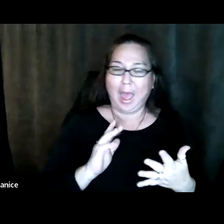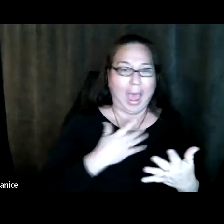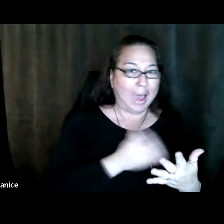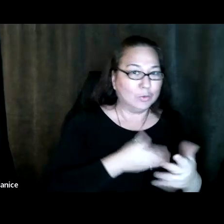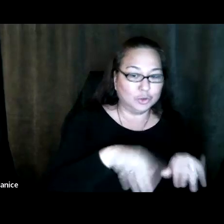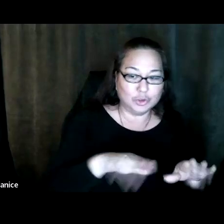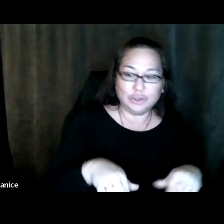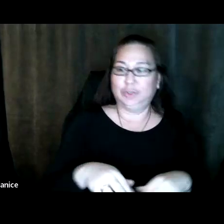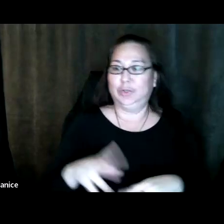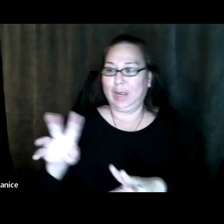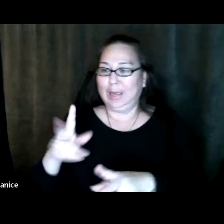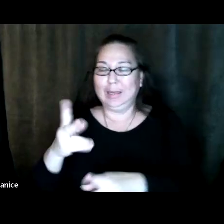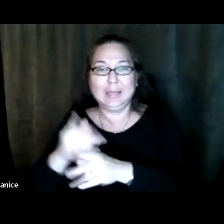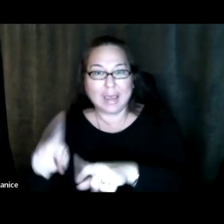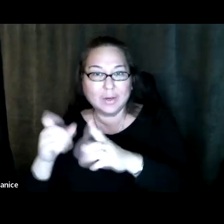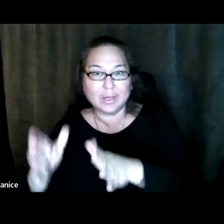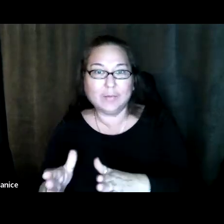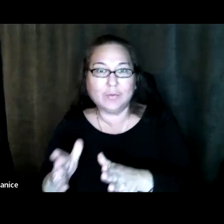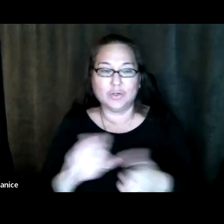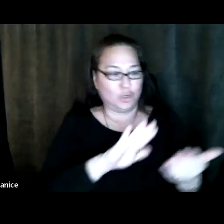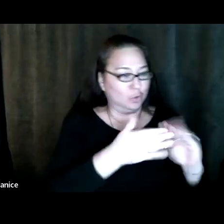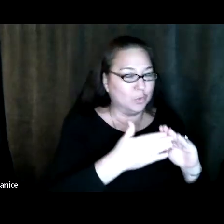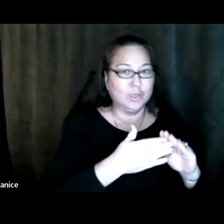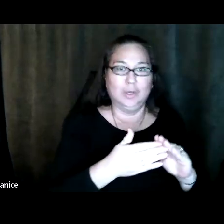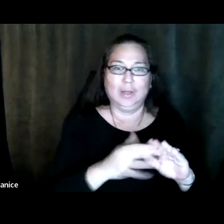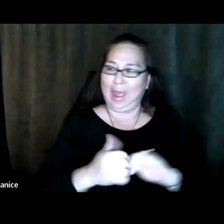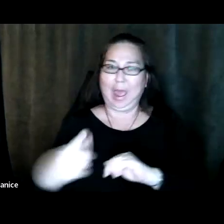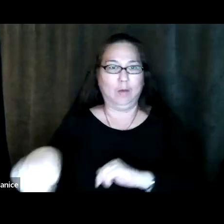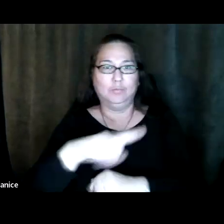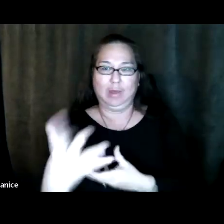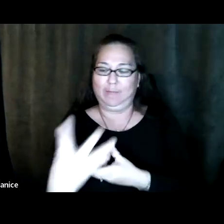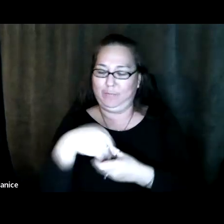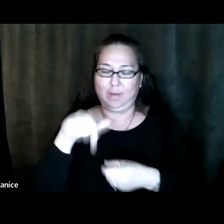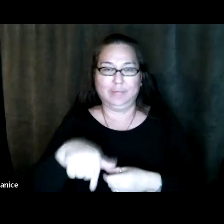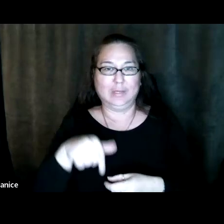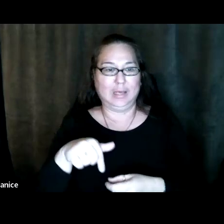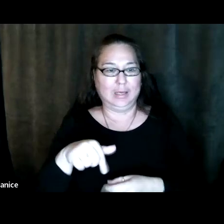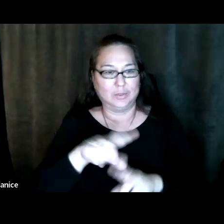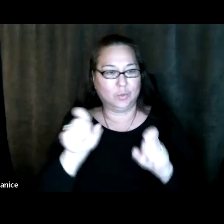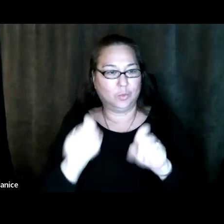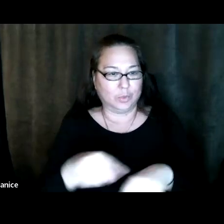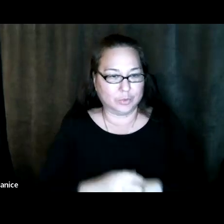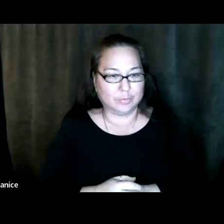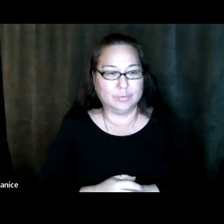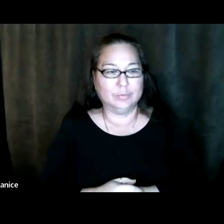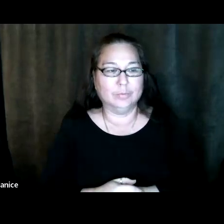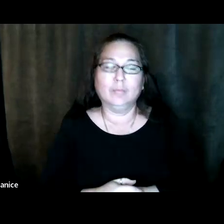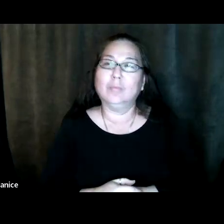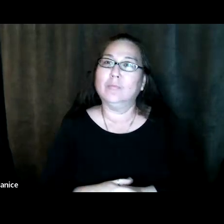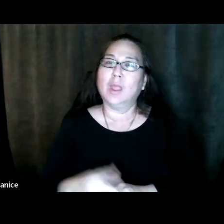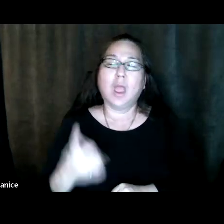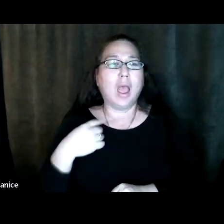our community be involved in answering these questions? Horrible conditions have existed in our school system